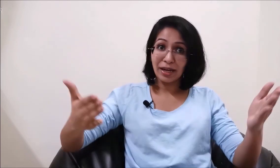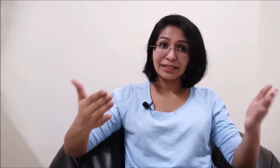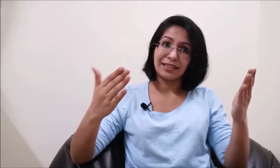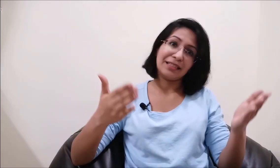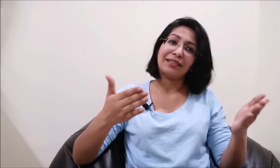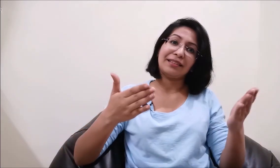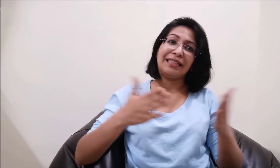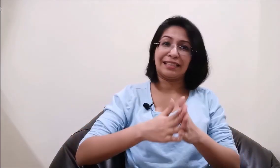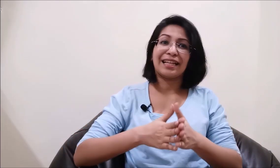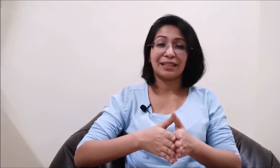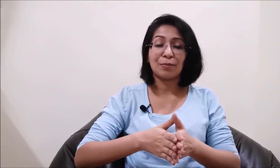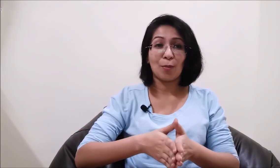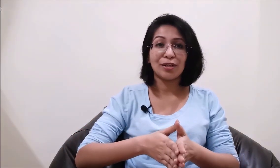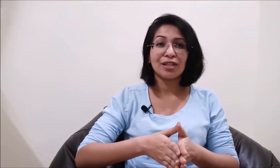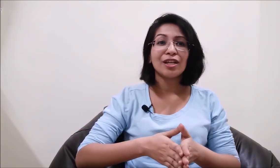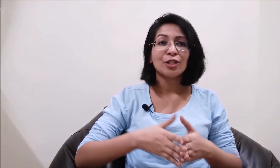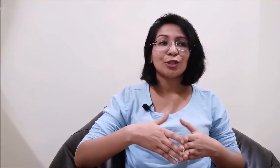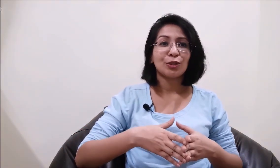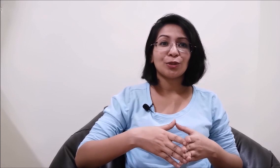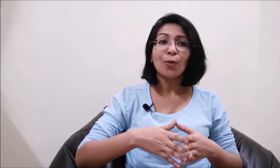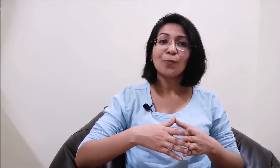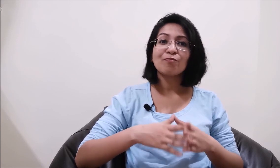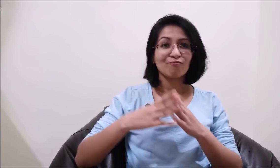correct it at the moment. So